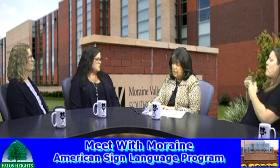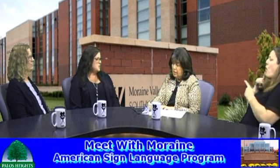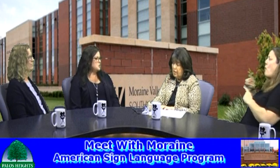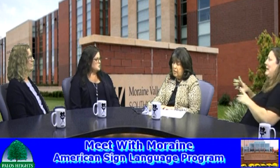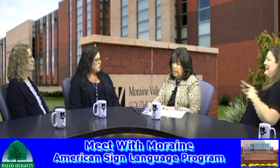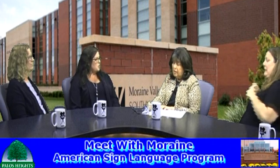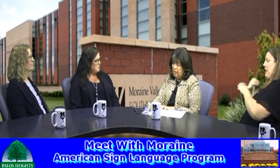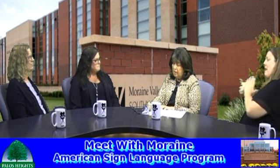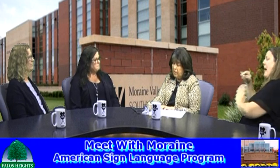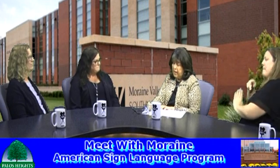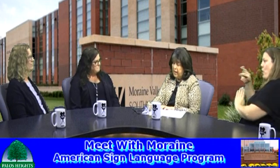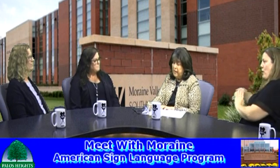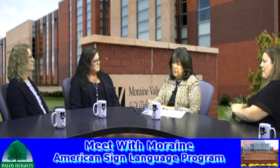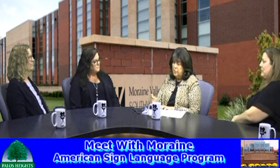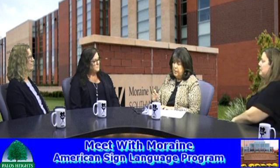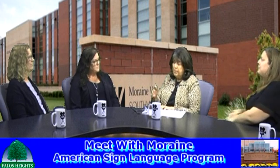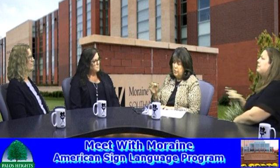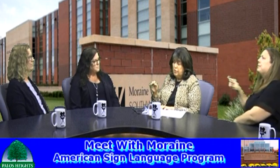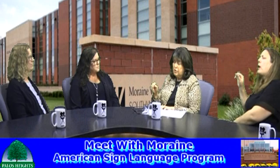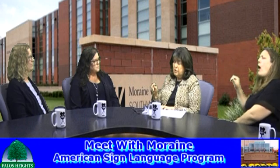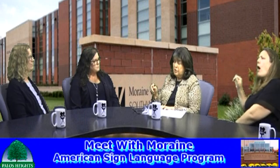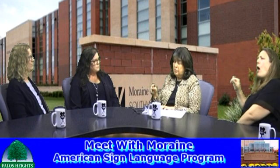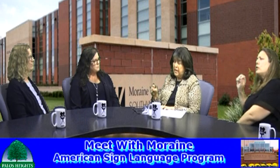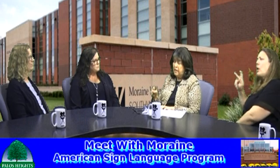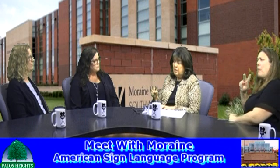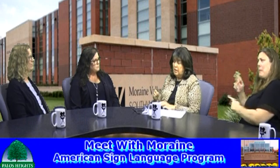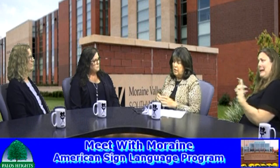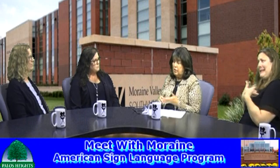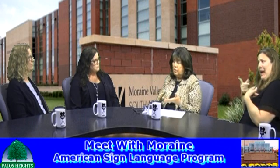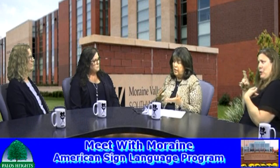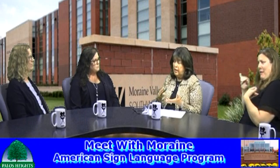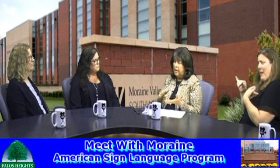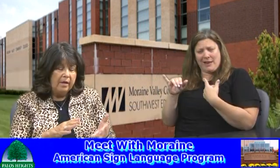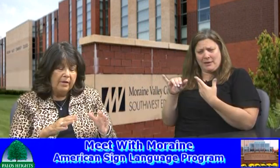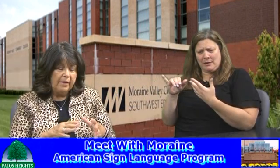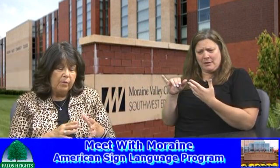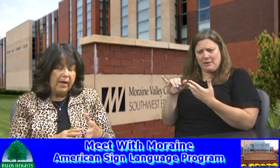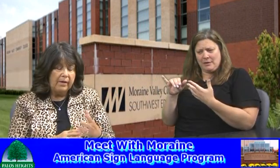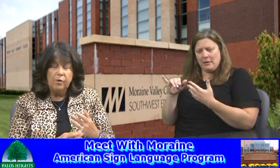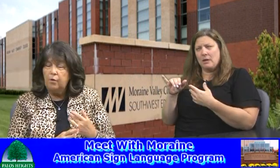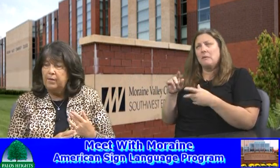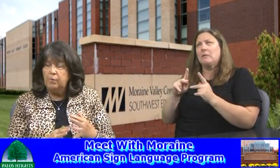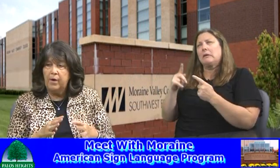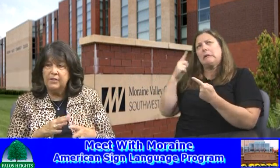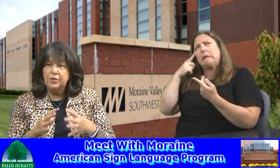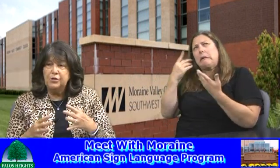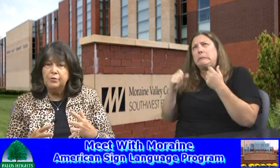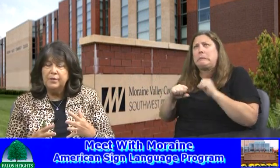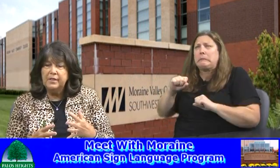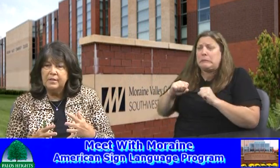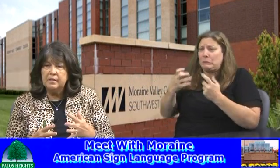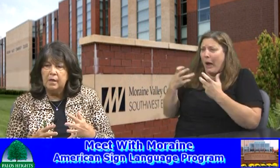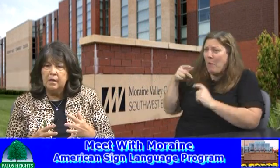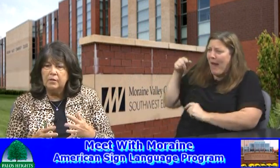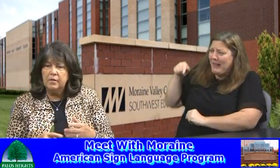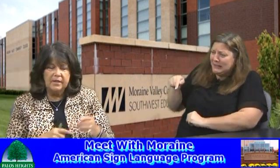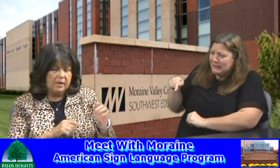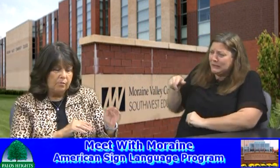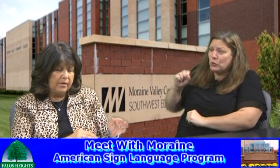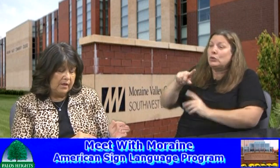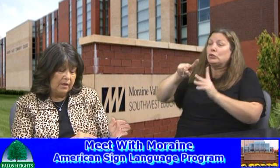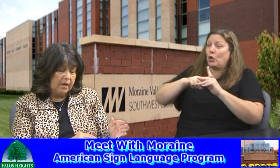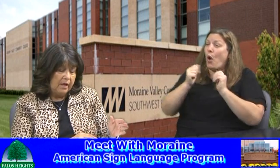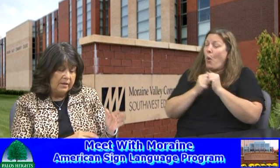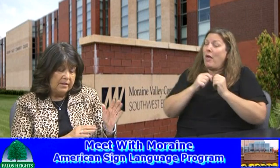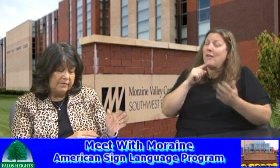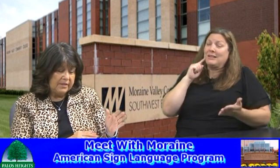Language Interpretation program. Okay, and do people usually do that? You know, they think, well, I don't know if I want to do this, so they start